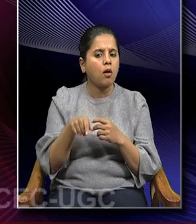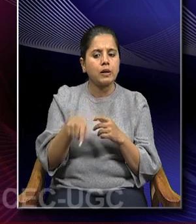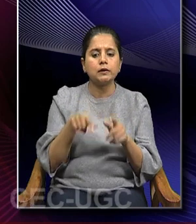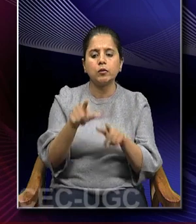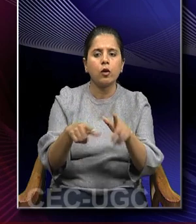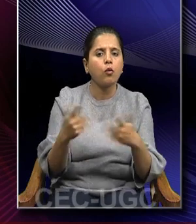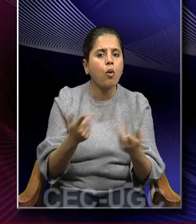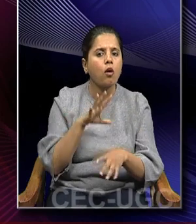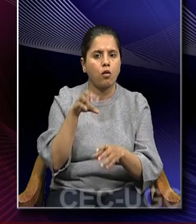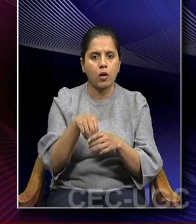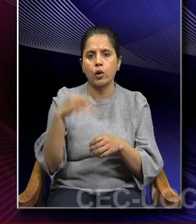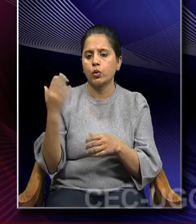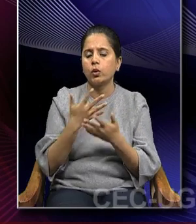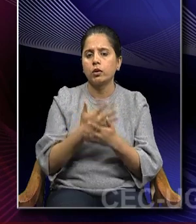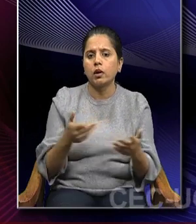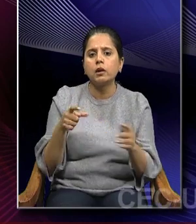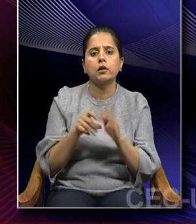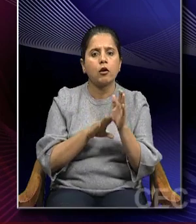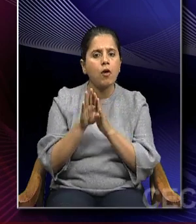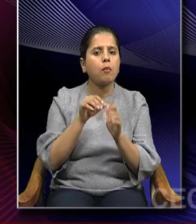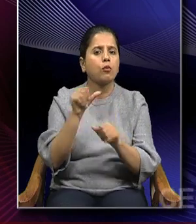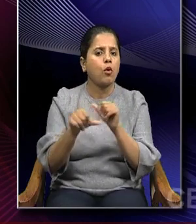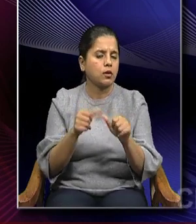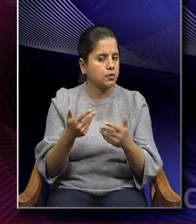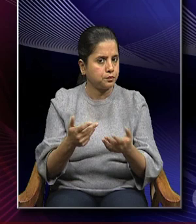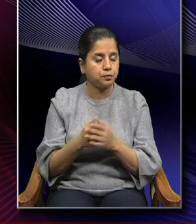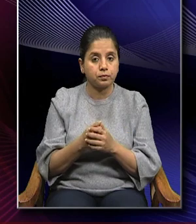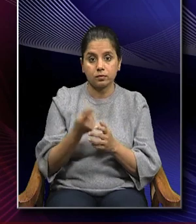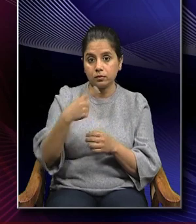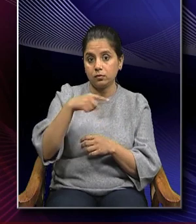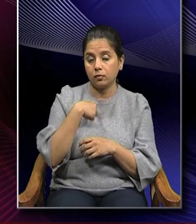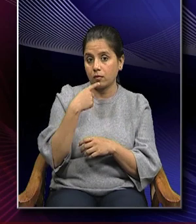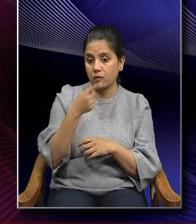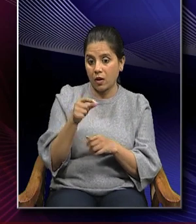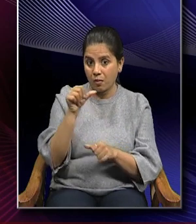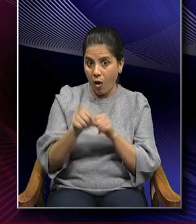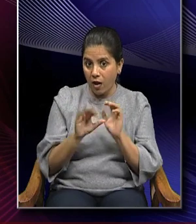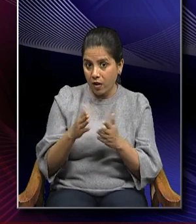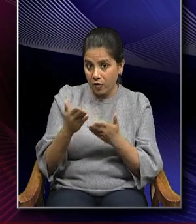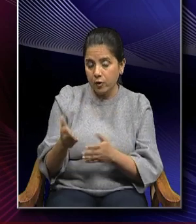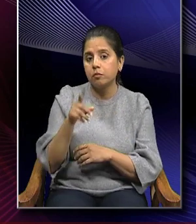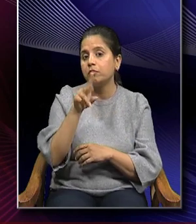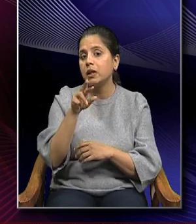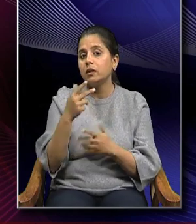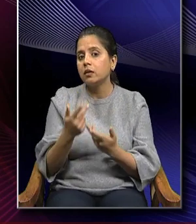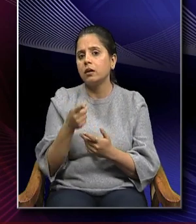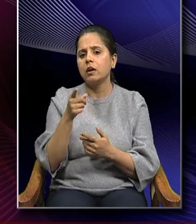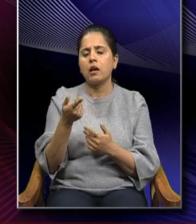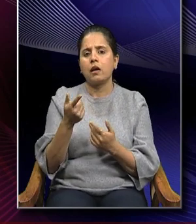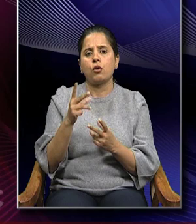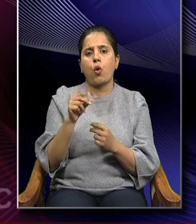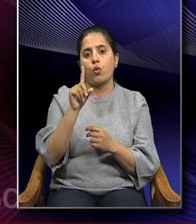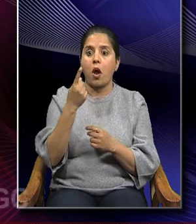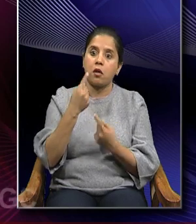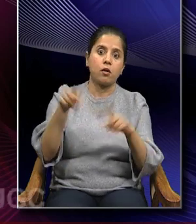steps involved into the new product development process? And when I say it is a process, it means it cannot be done in one